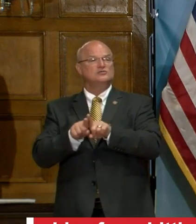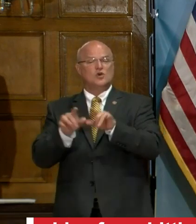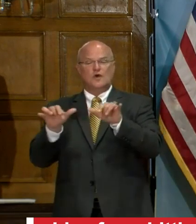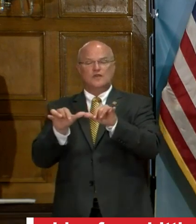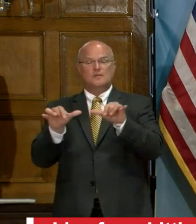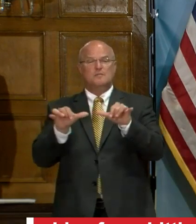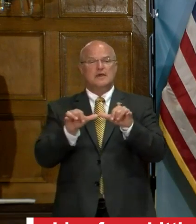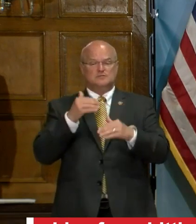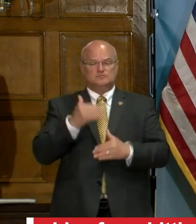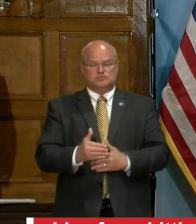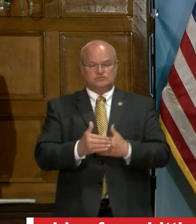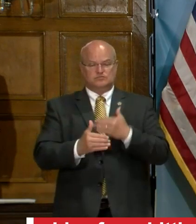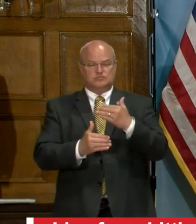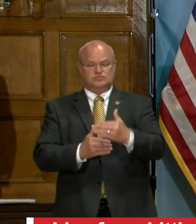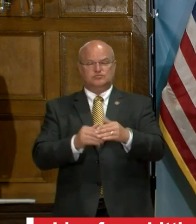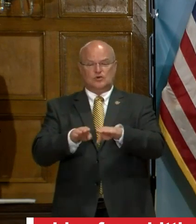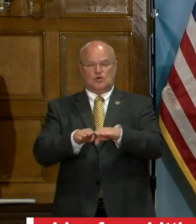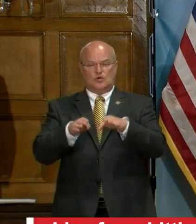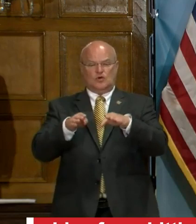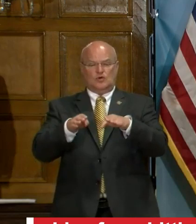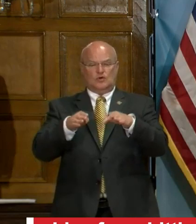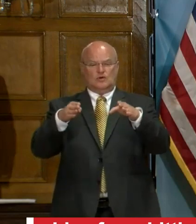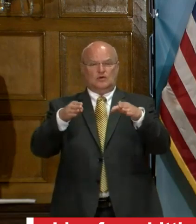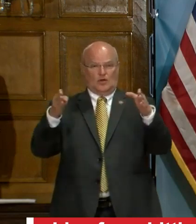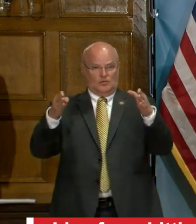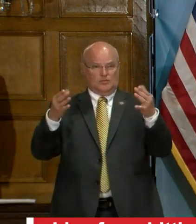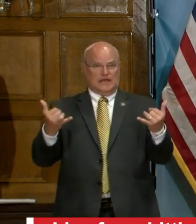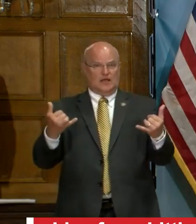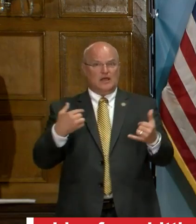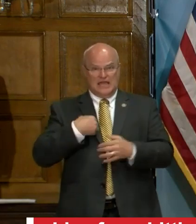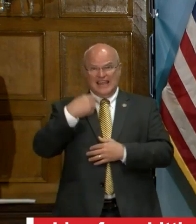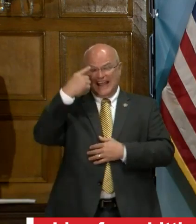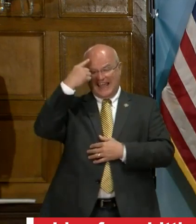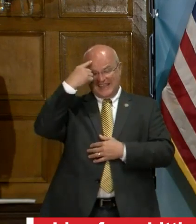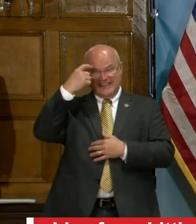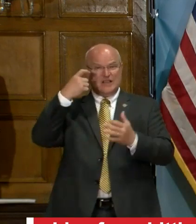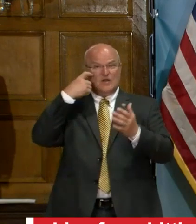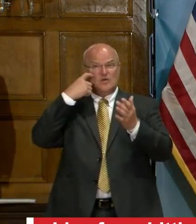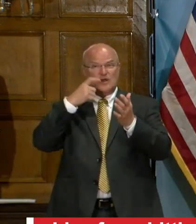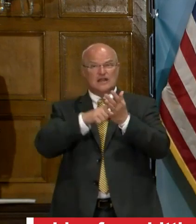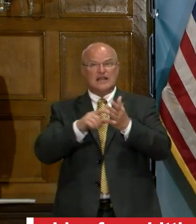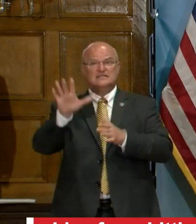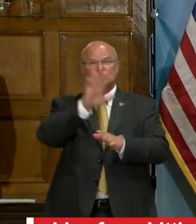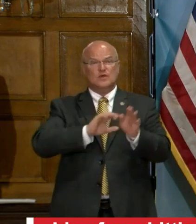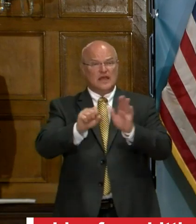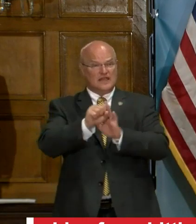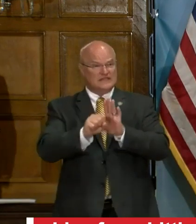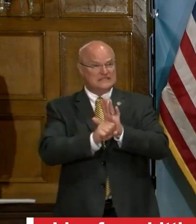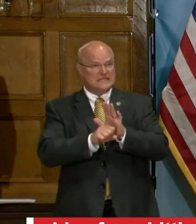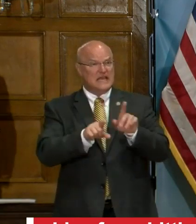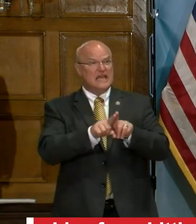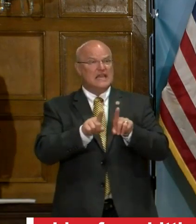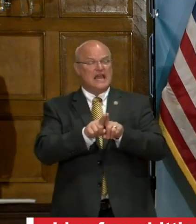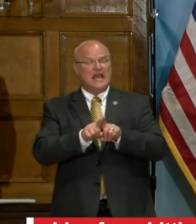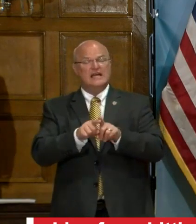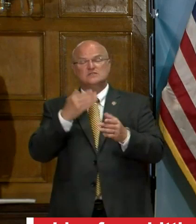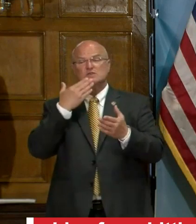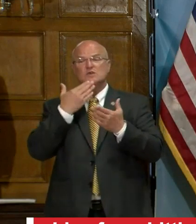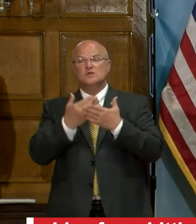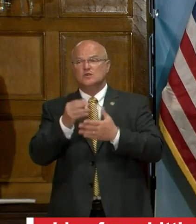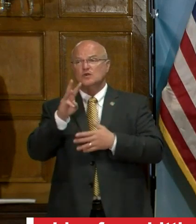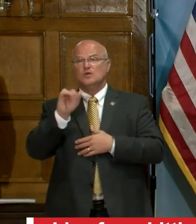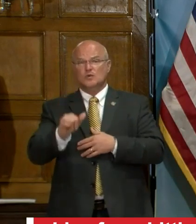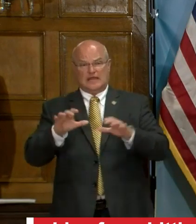measured pace at which we're reopening. And I think that's recognized across the state as a very prudent way